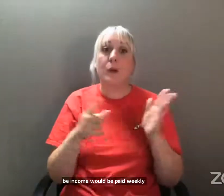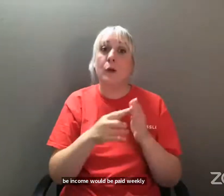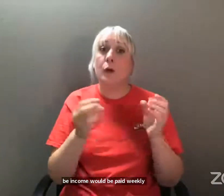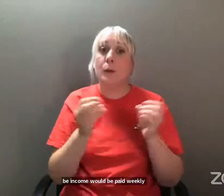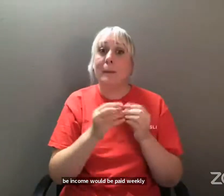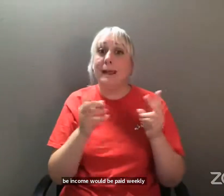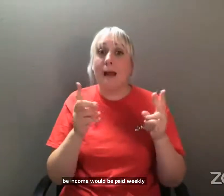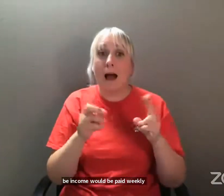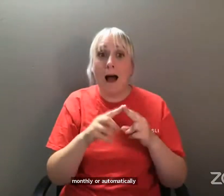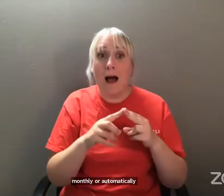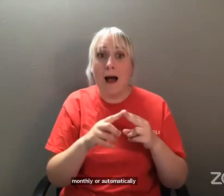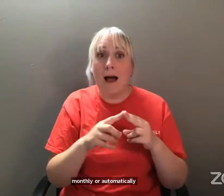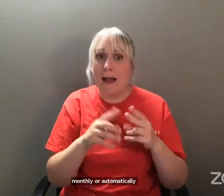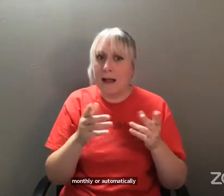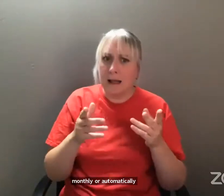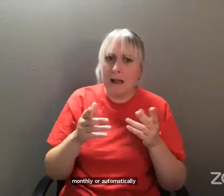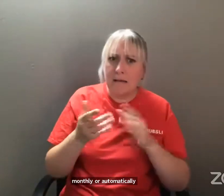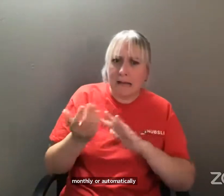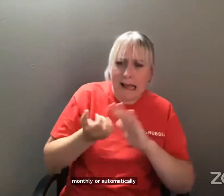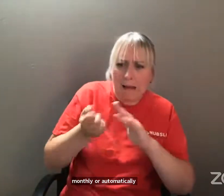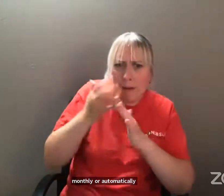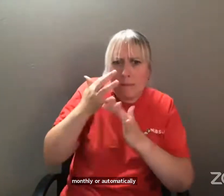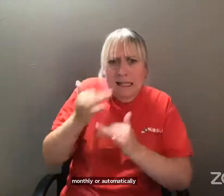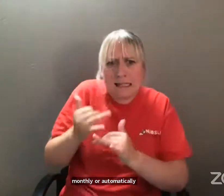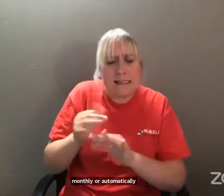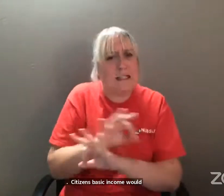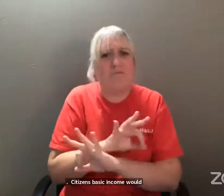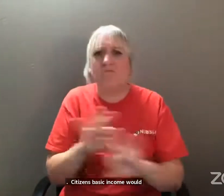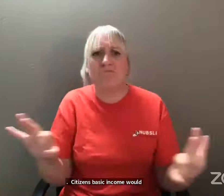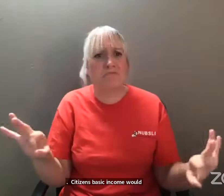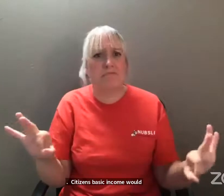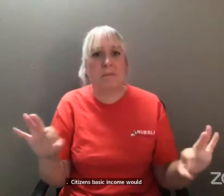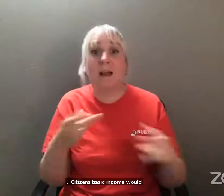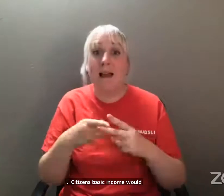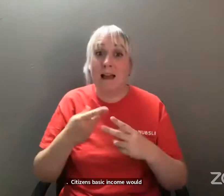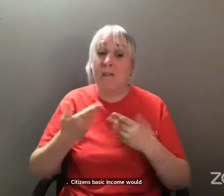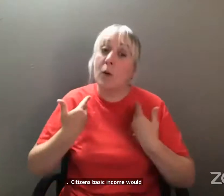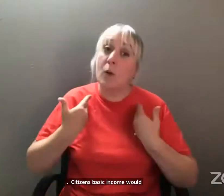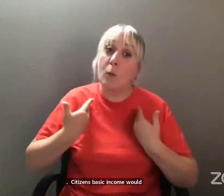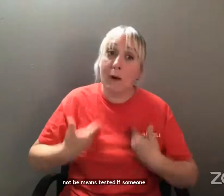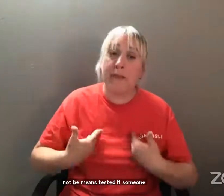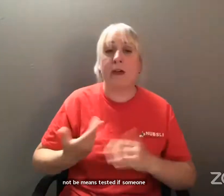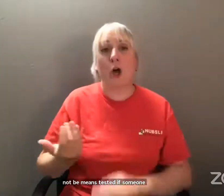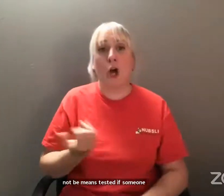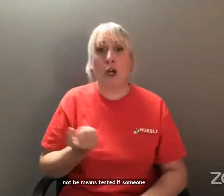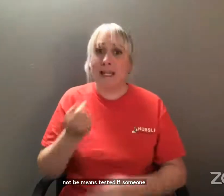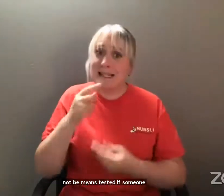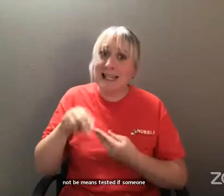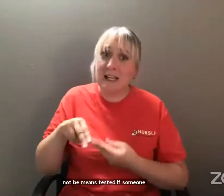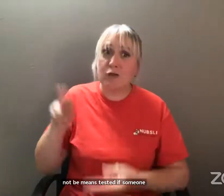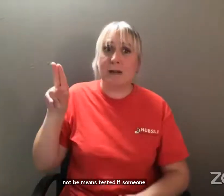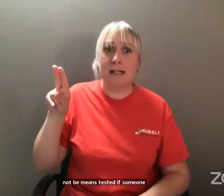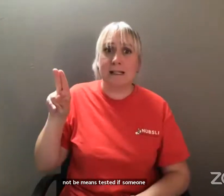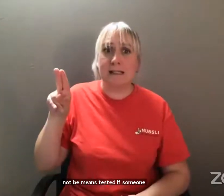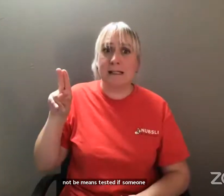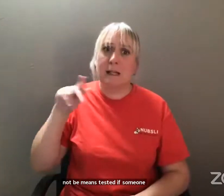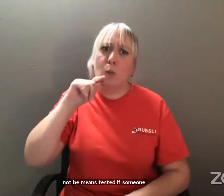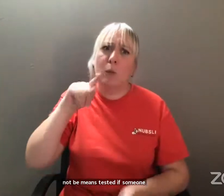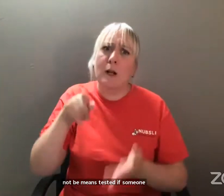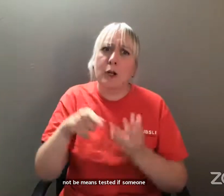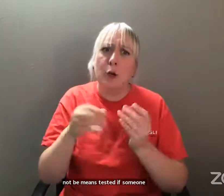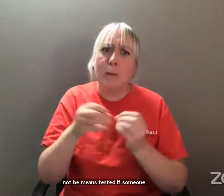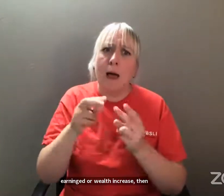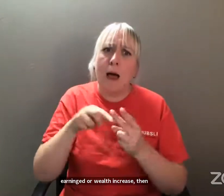not be means tested. If someone's earnings or wealth increase, then their citizens' basic income will not